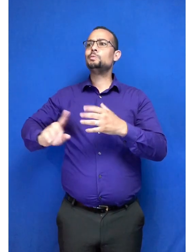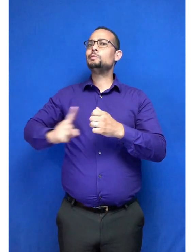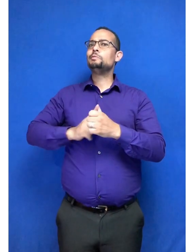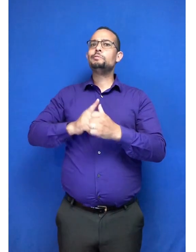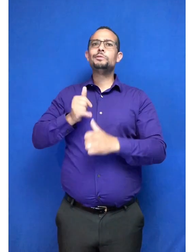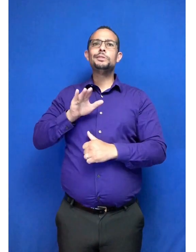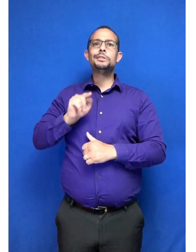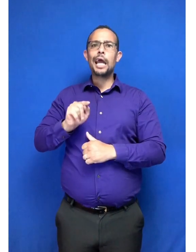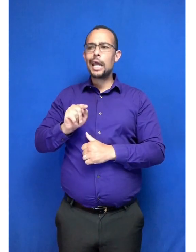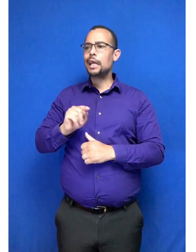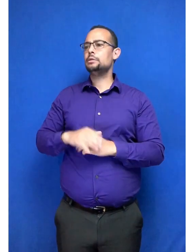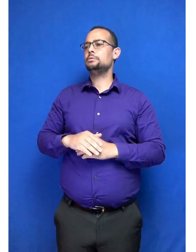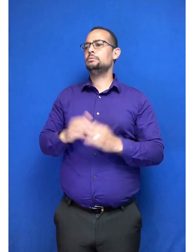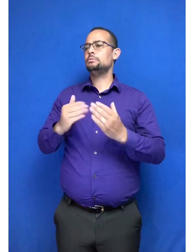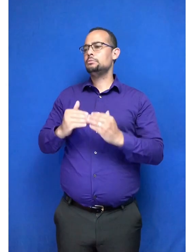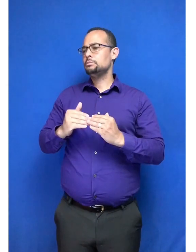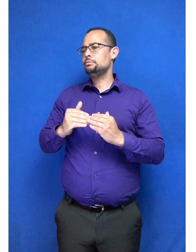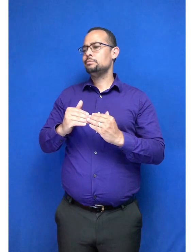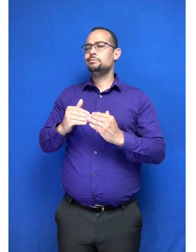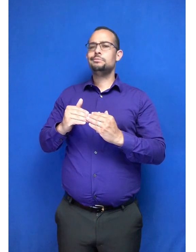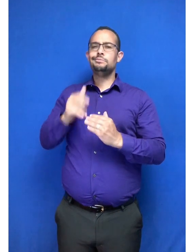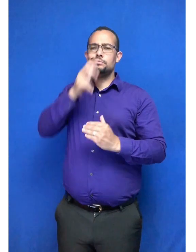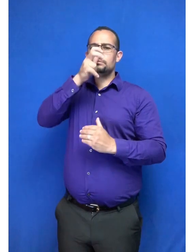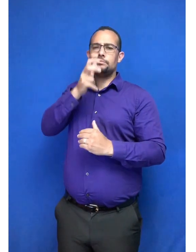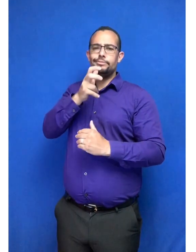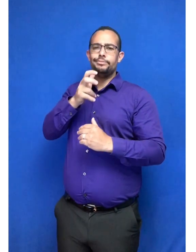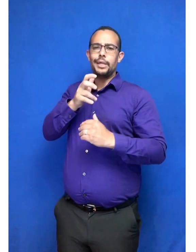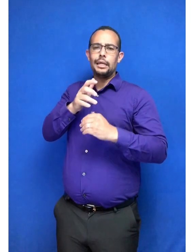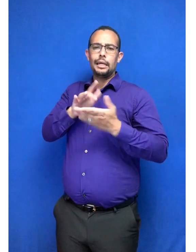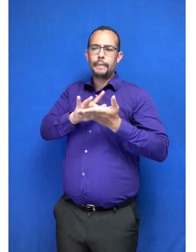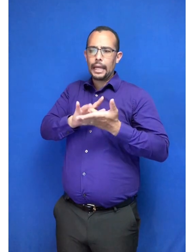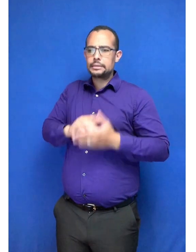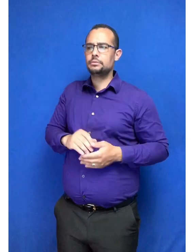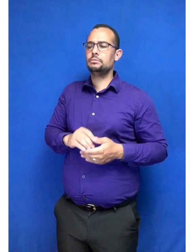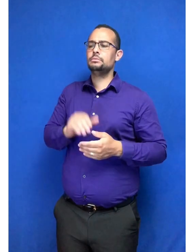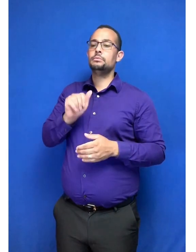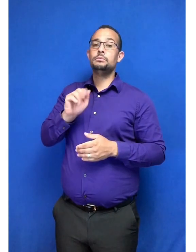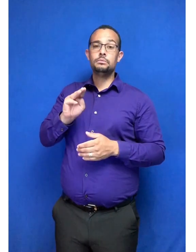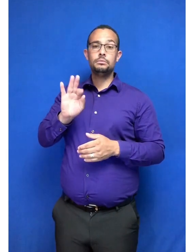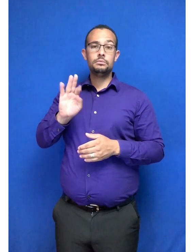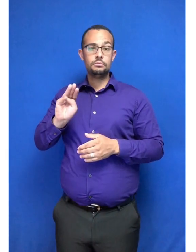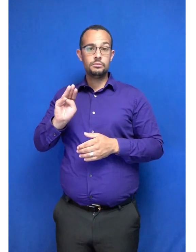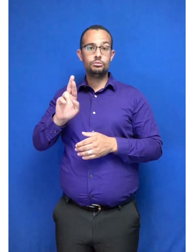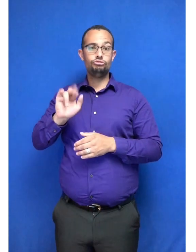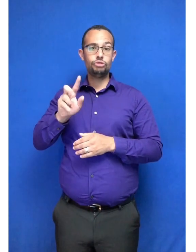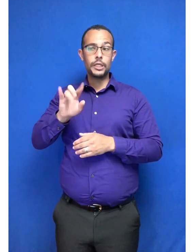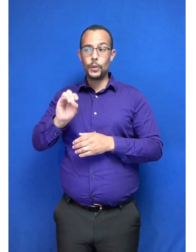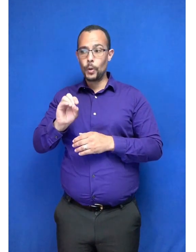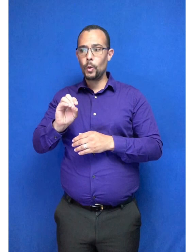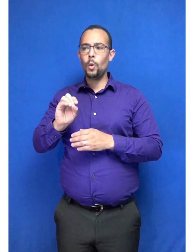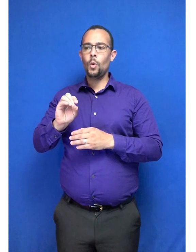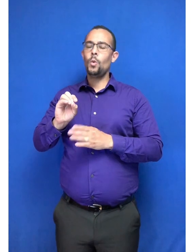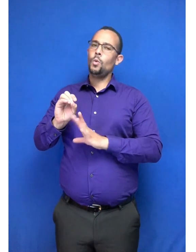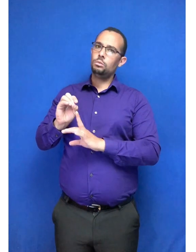bite, allergy pens if needed, AM/FM radio for a weather alert, preferably a hand